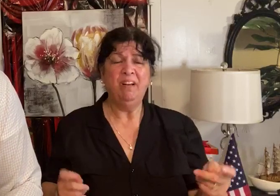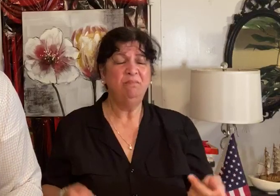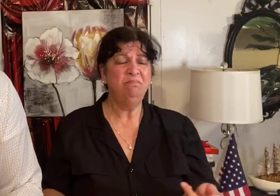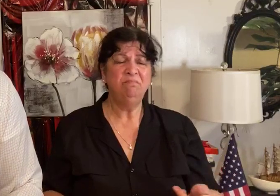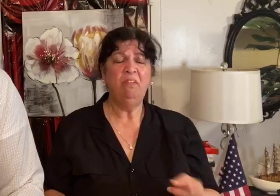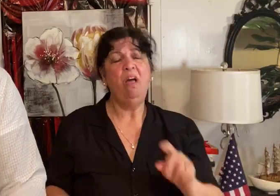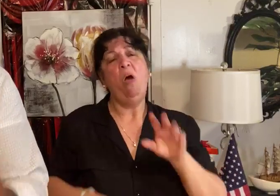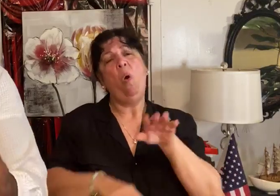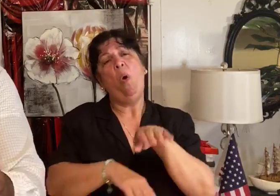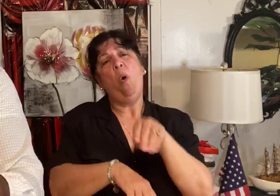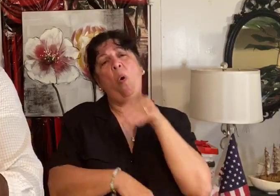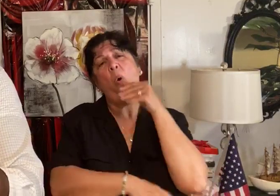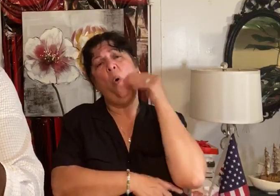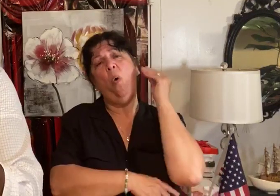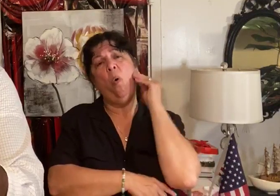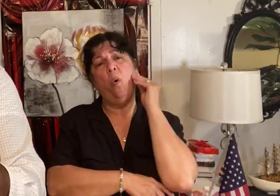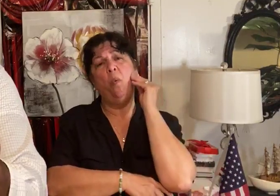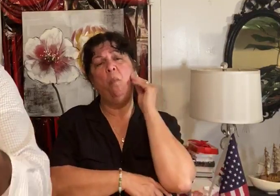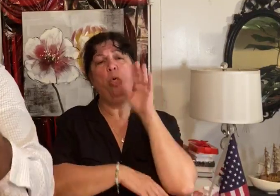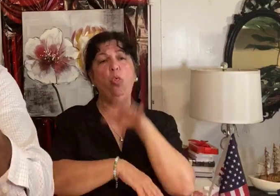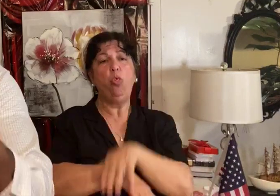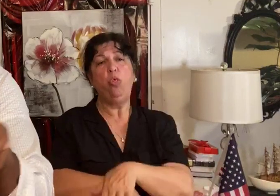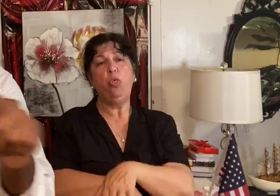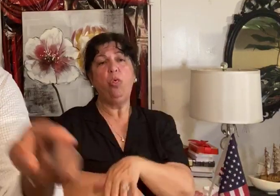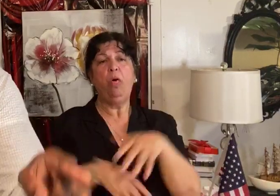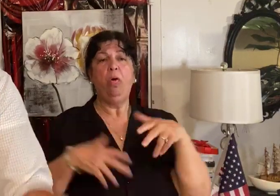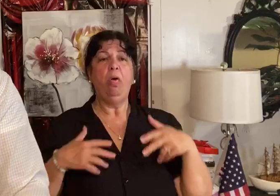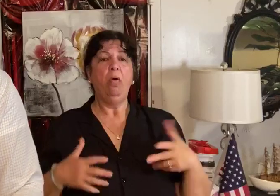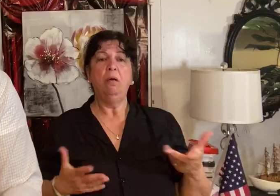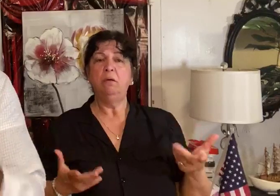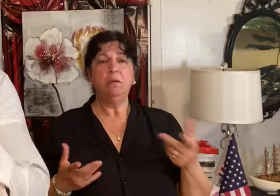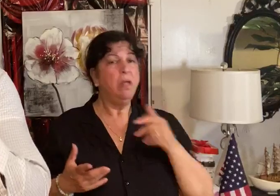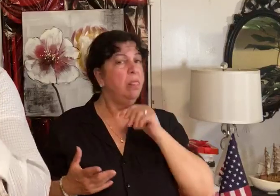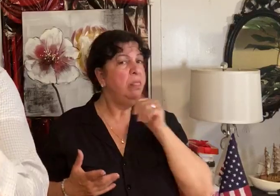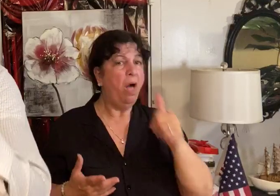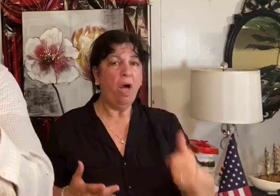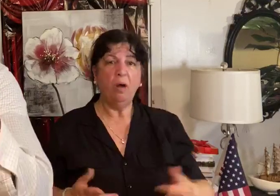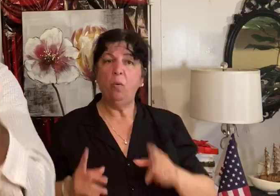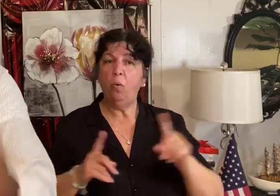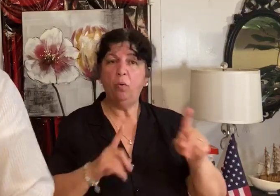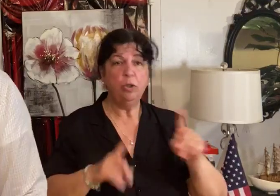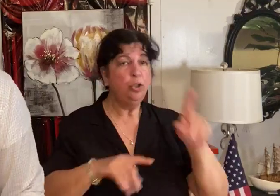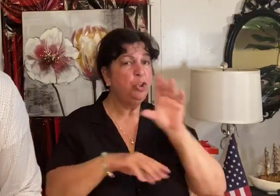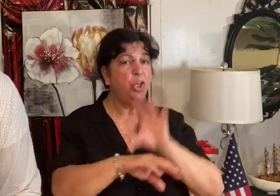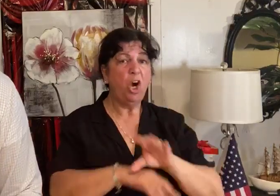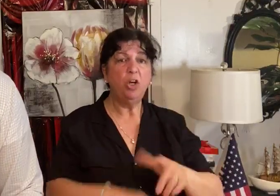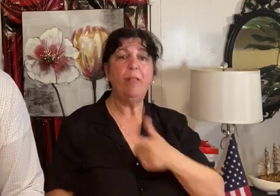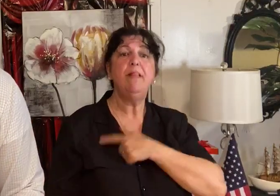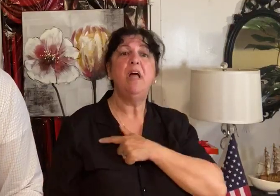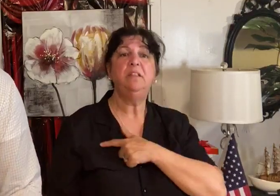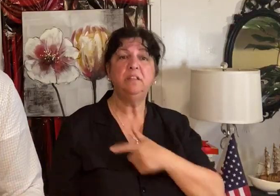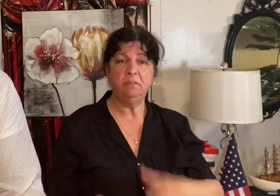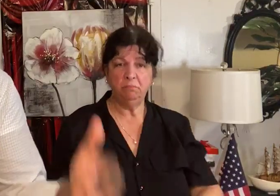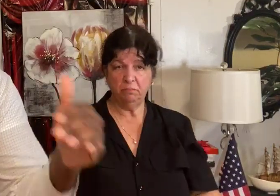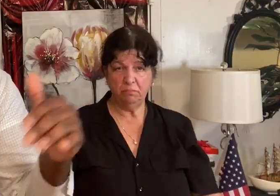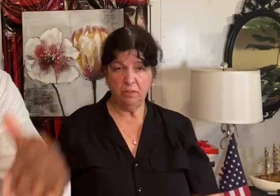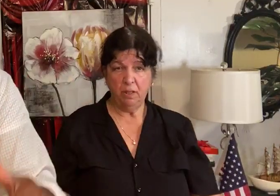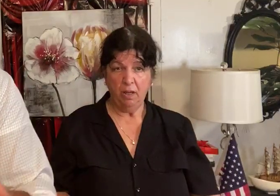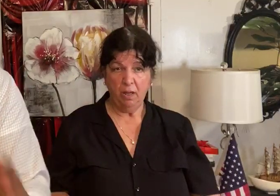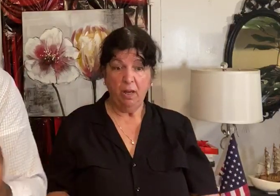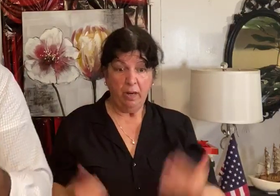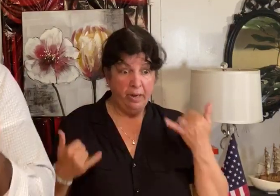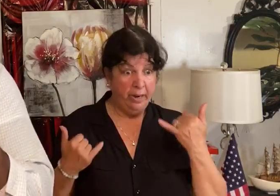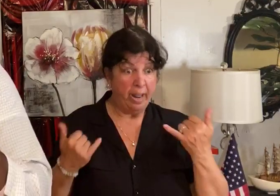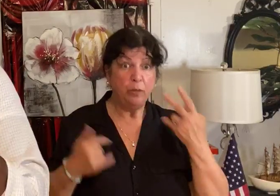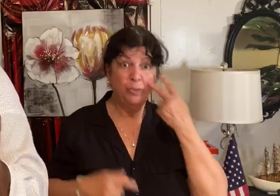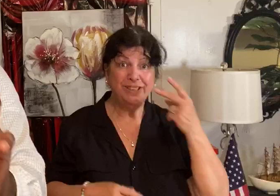sitting at home, the church of the living God, the pillar and ground of the truth, but we don't really want to go. And now you see the